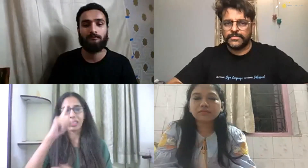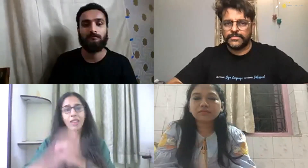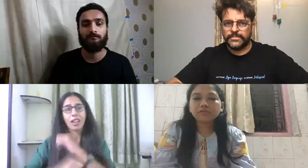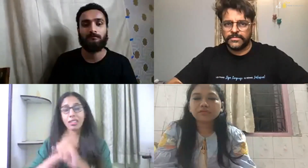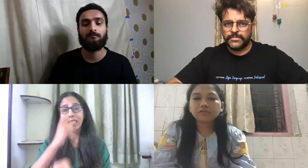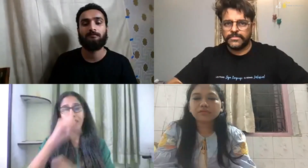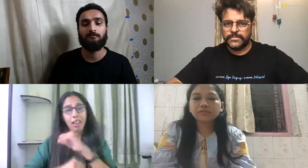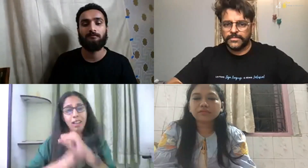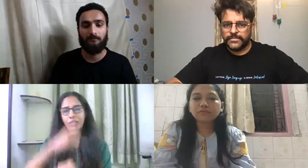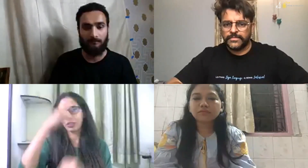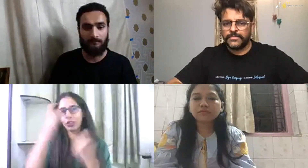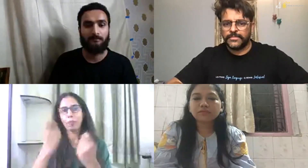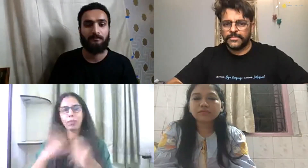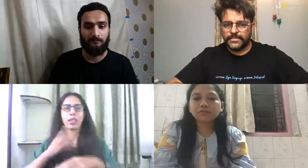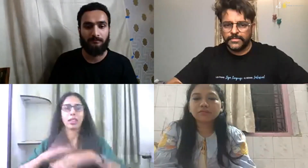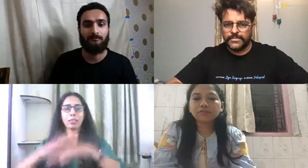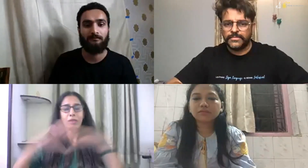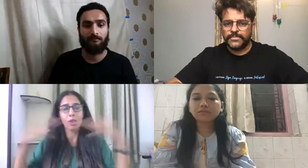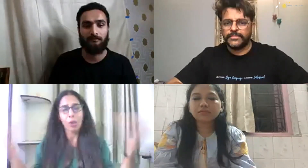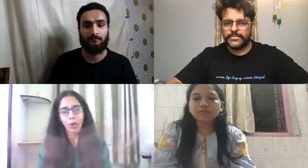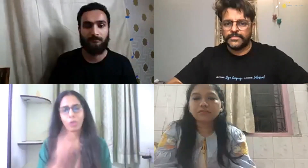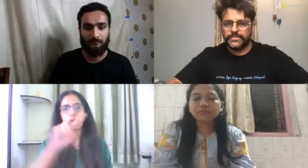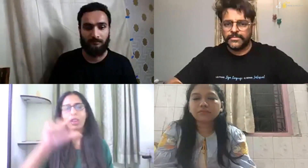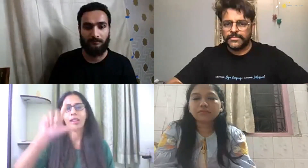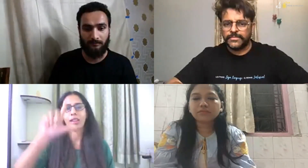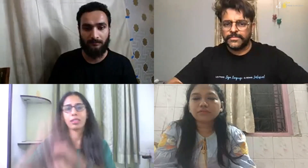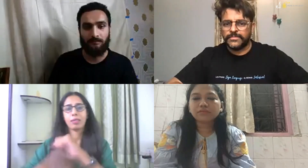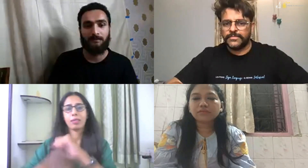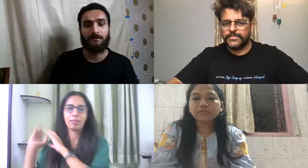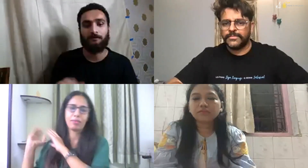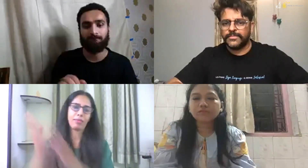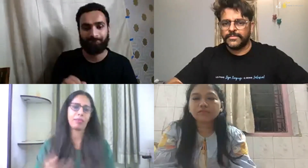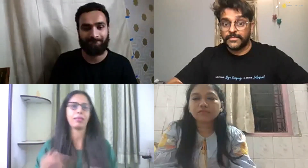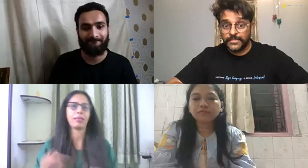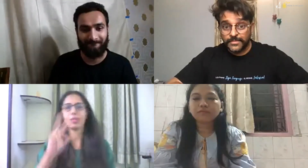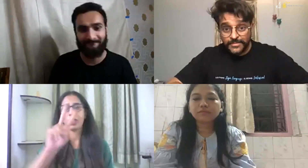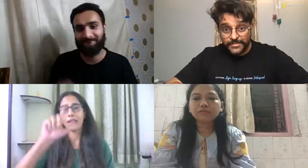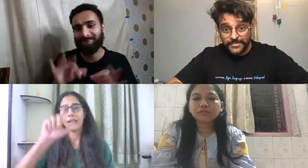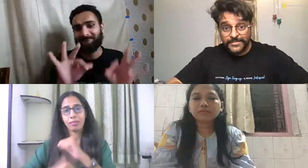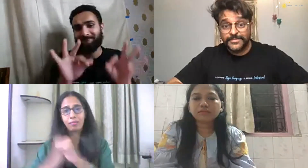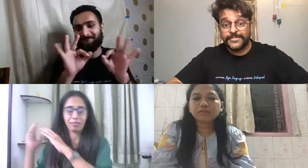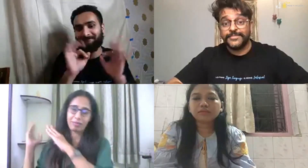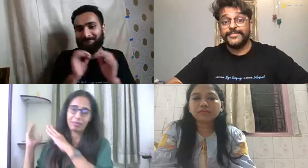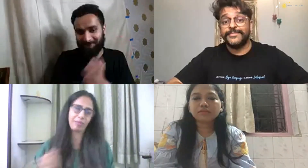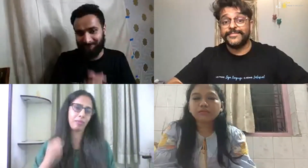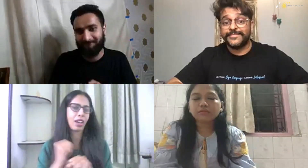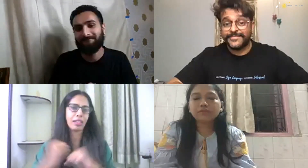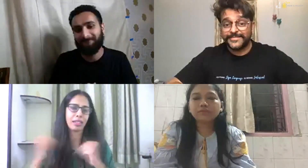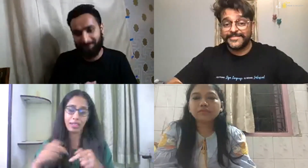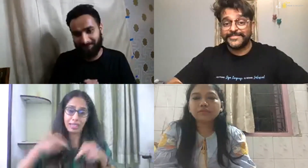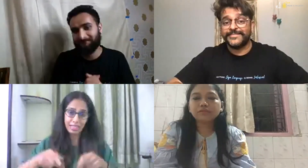and I will do the hairdressing work. So it's been 1 year. From 2019, I've been doing this